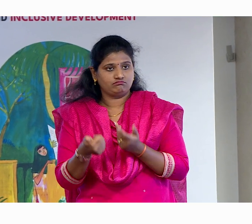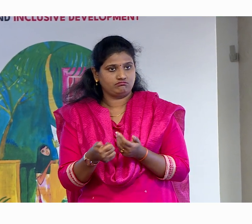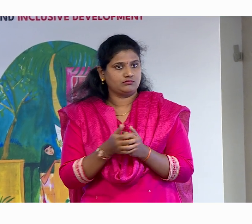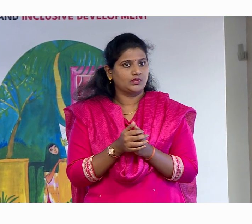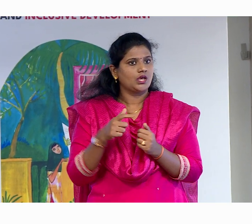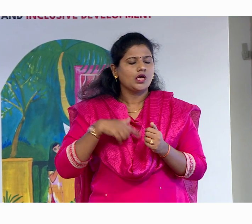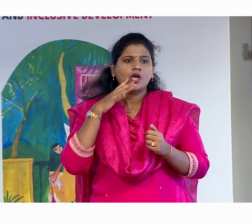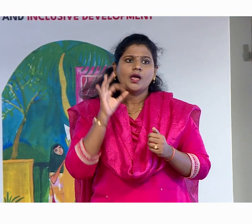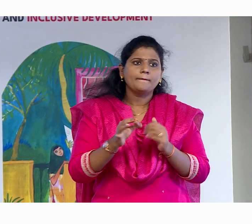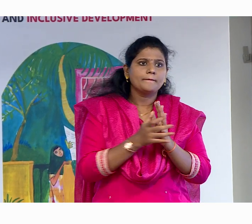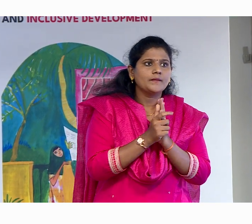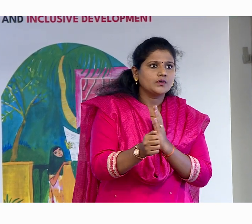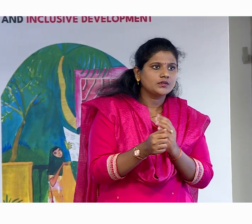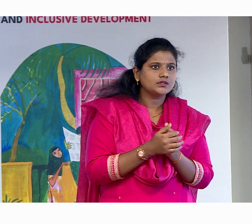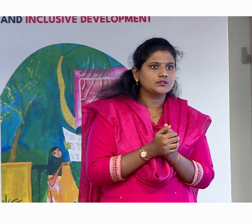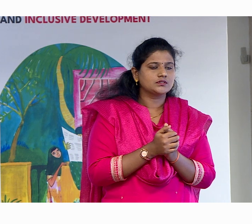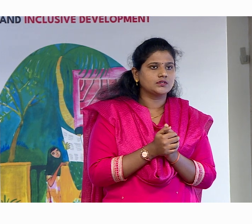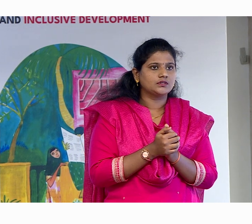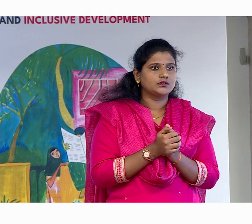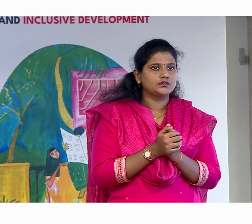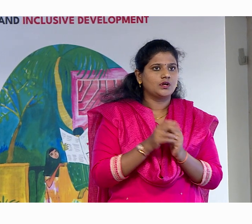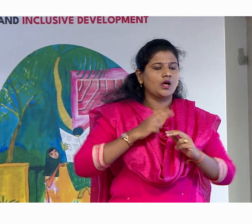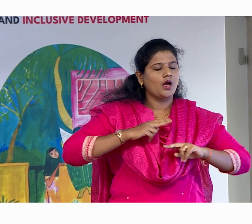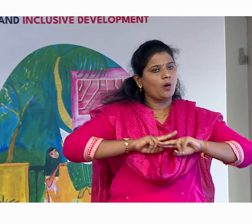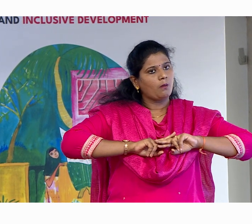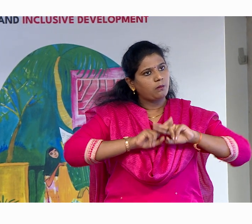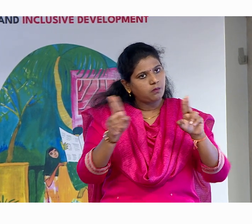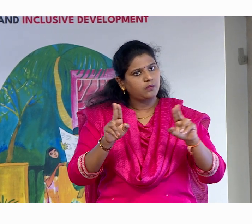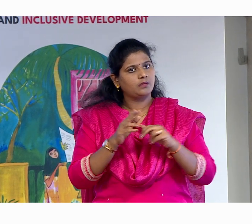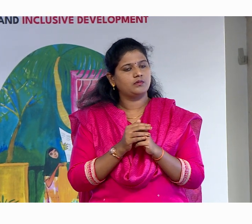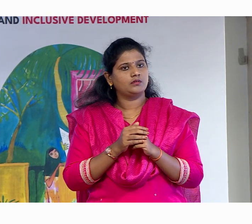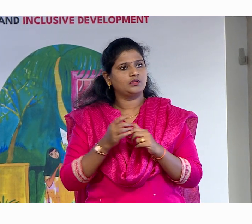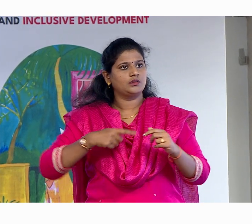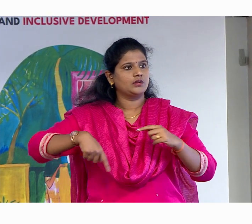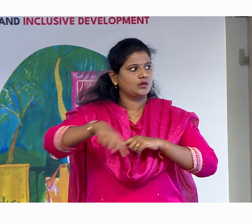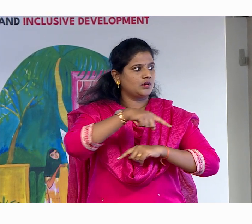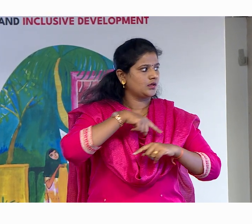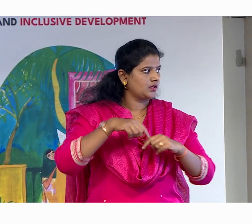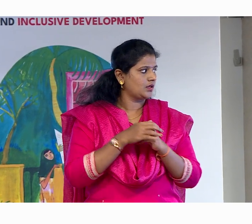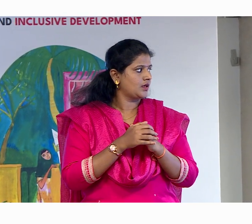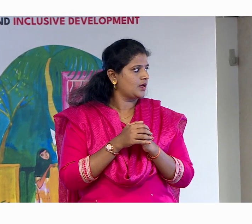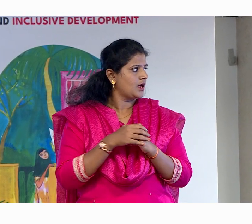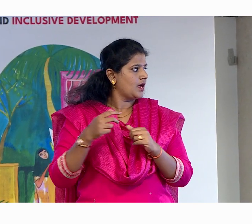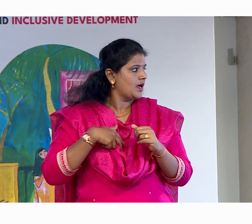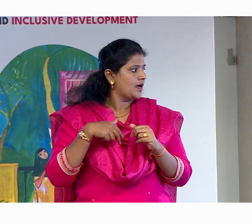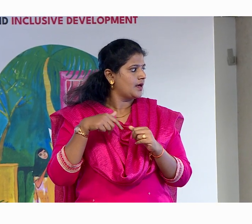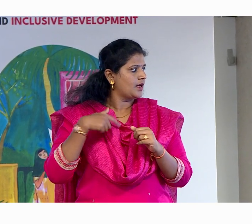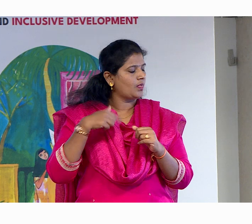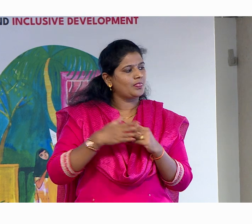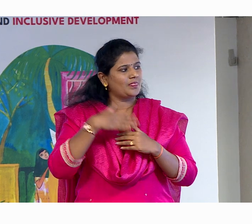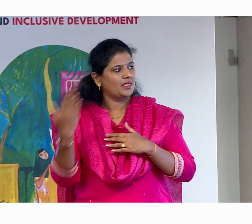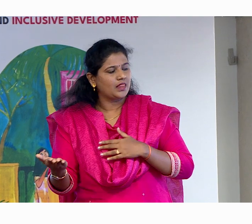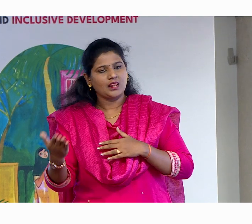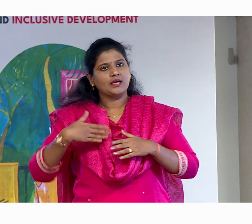essential skills, when we're thinking about implementation, are all listed here. You can see implementation in red on the